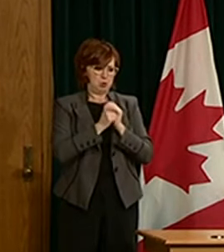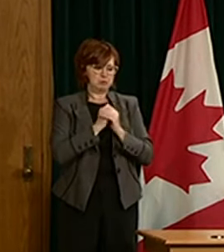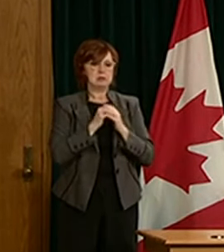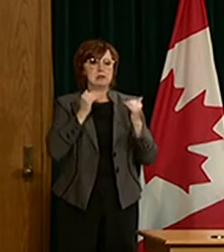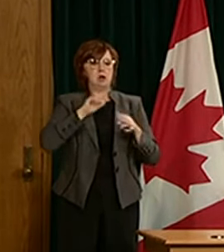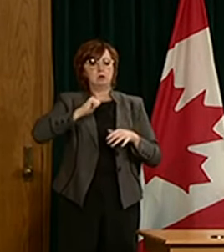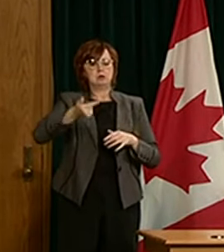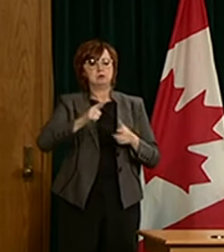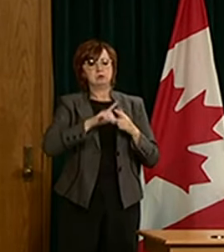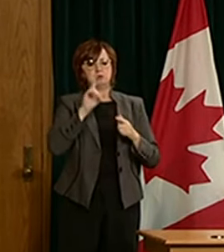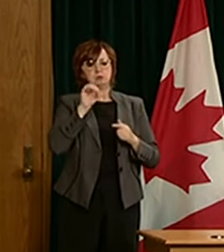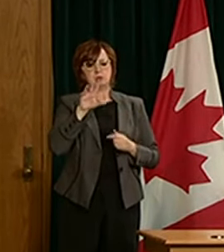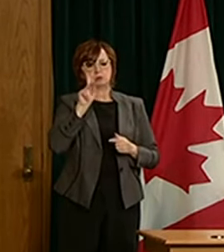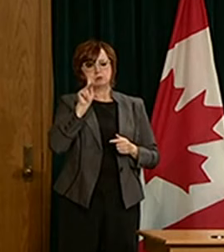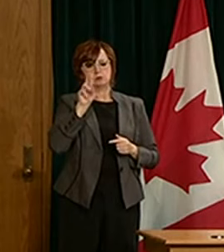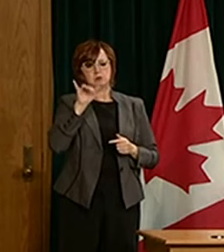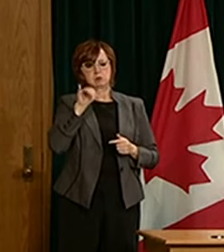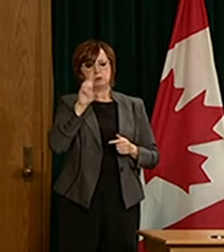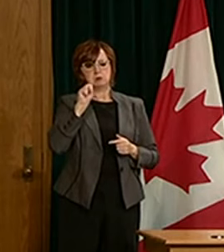to describe this in more detail.